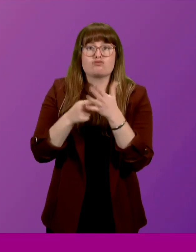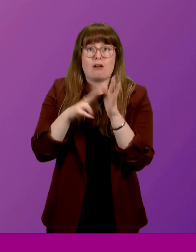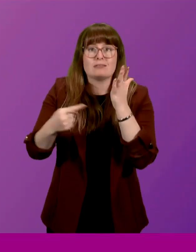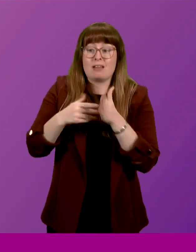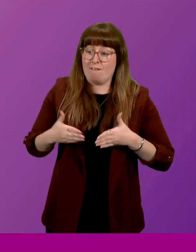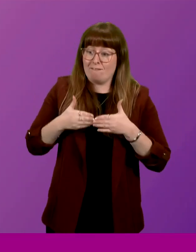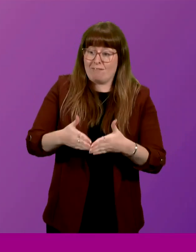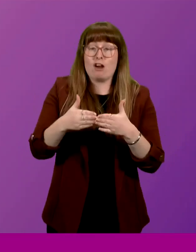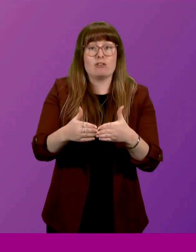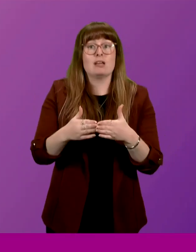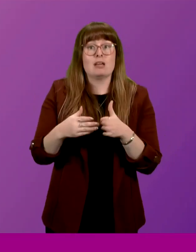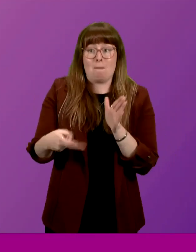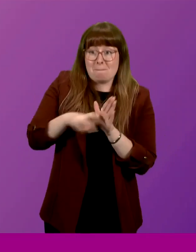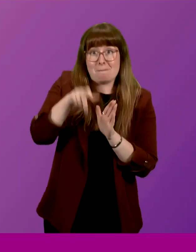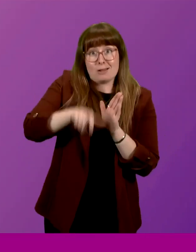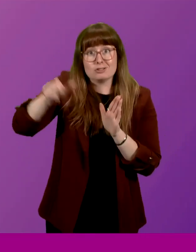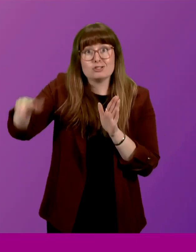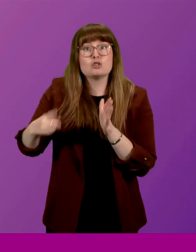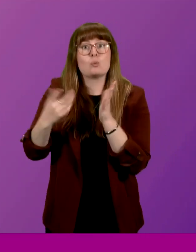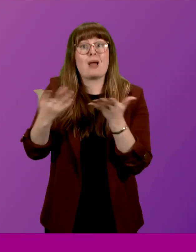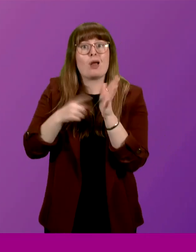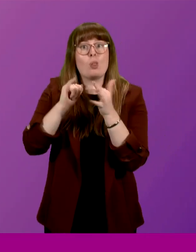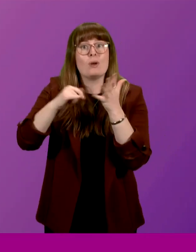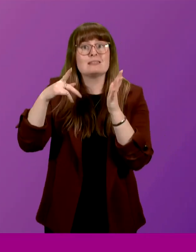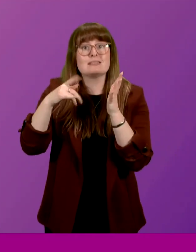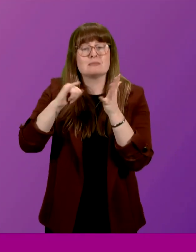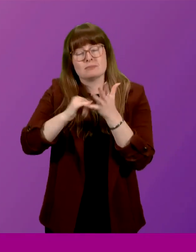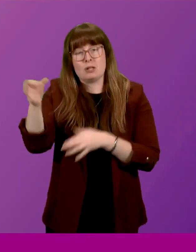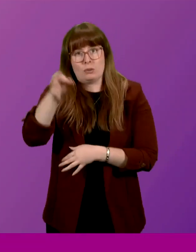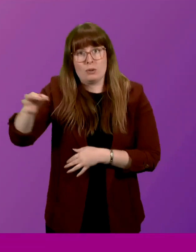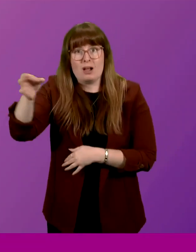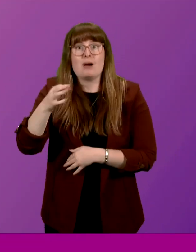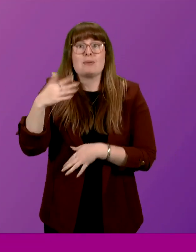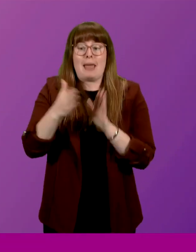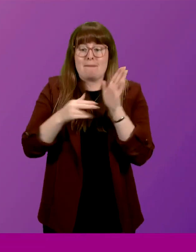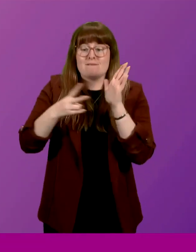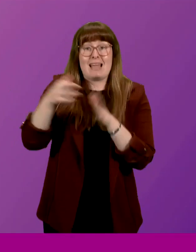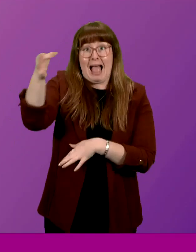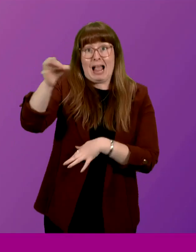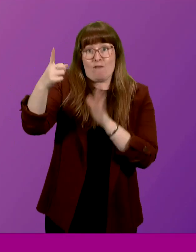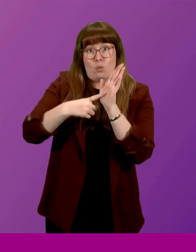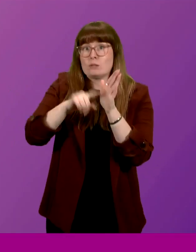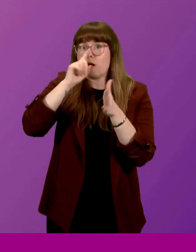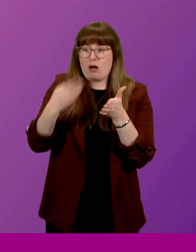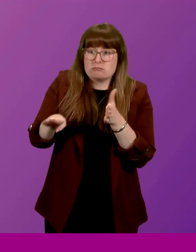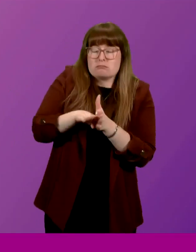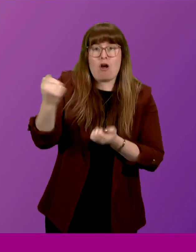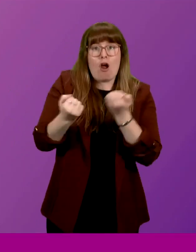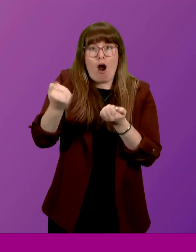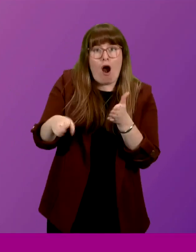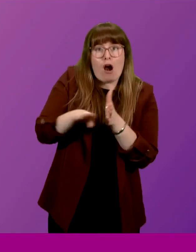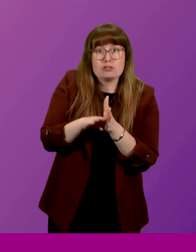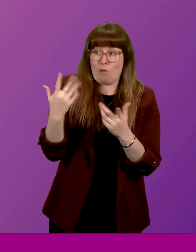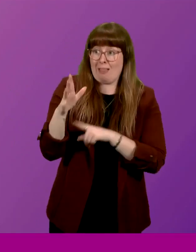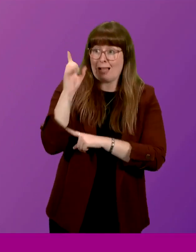passengers in Lewis have been experiencing incredible disruption due to the MV Isle of Lewis being unable to carry vehicles since